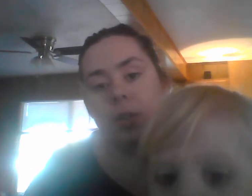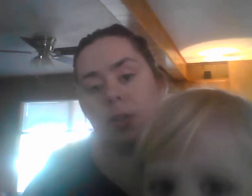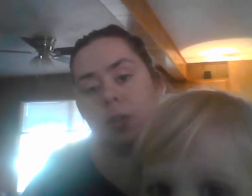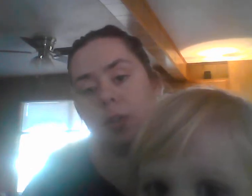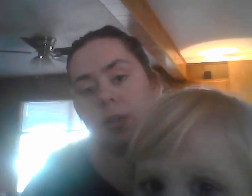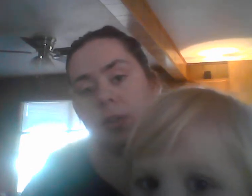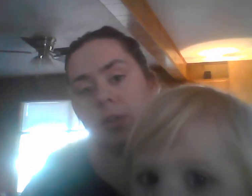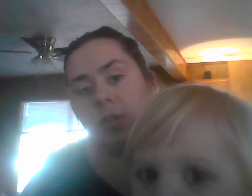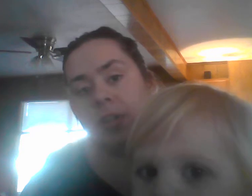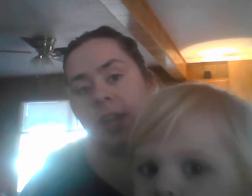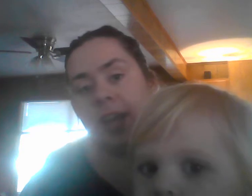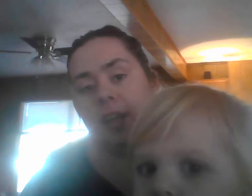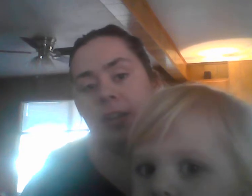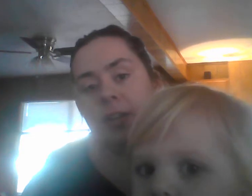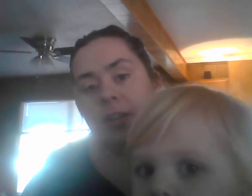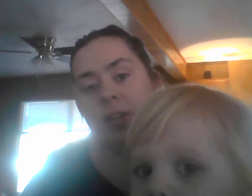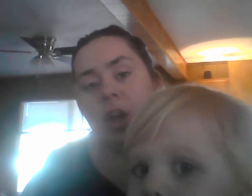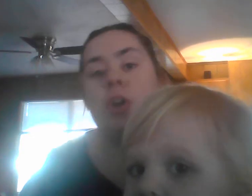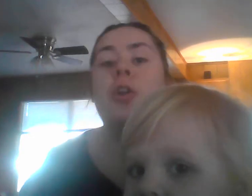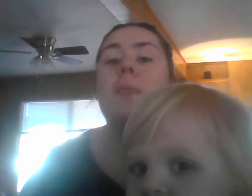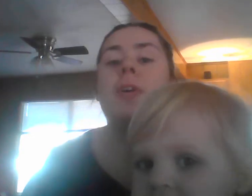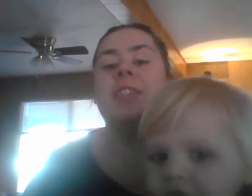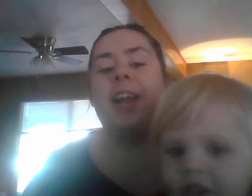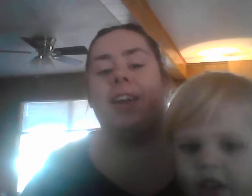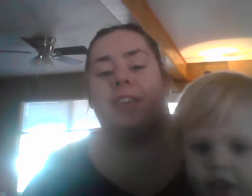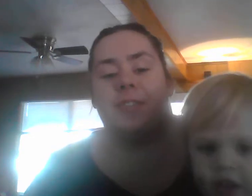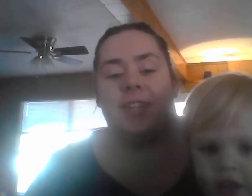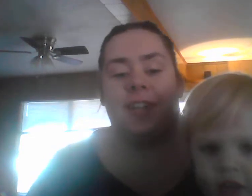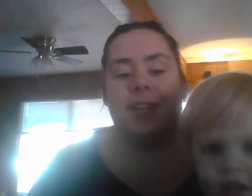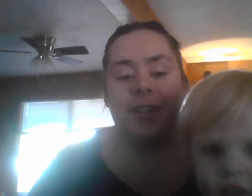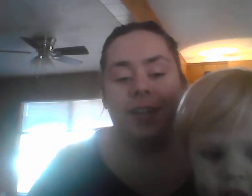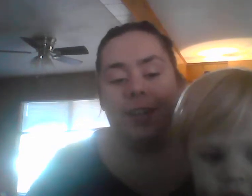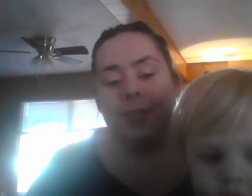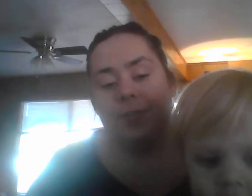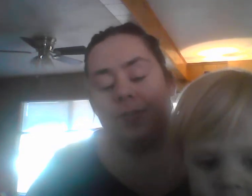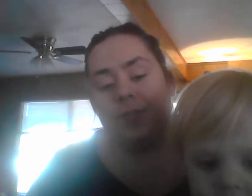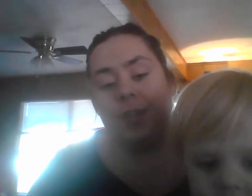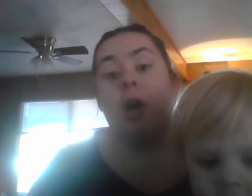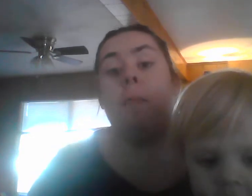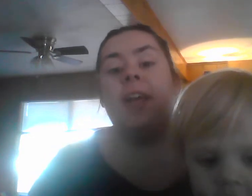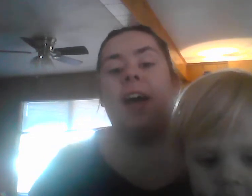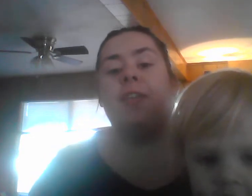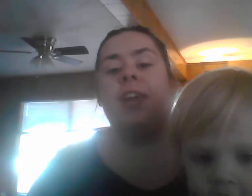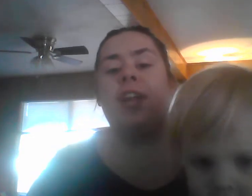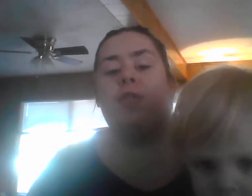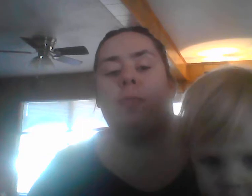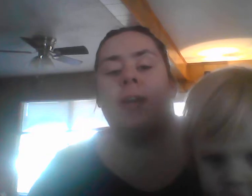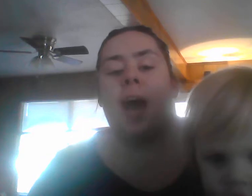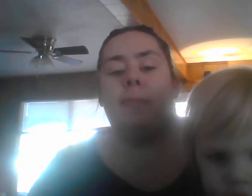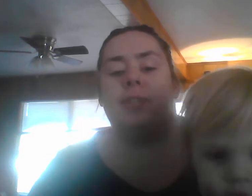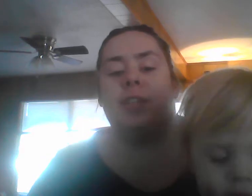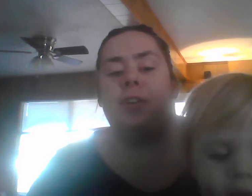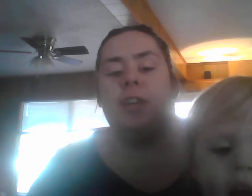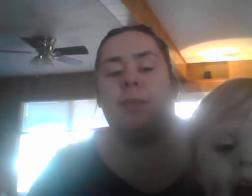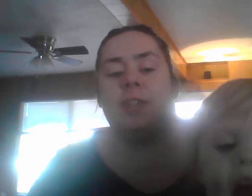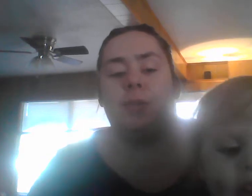That one. Yeah? Okay. Don't push that arrow, sweetie. But yeah, the video will be up soon, and we just want